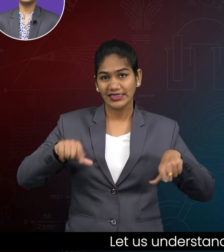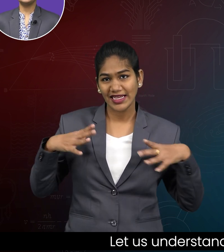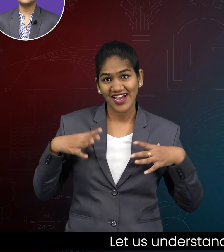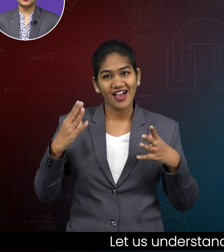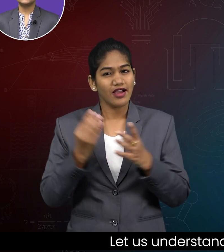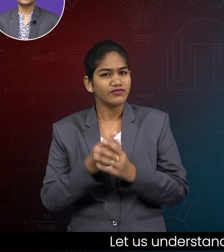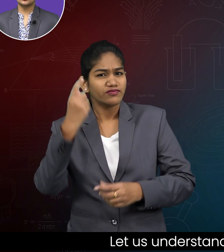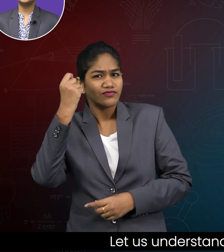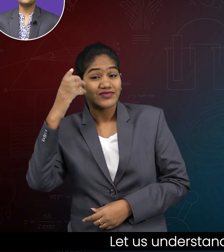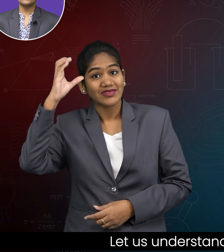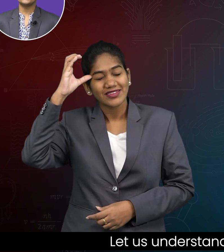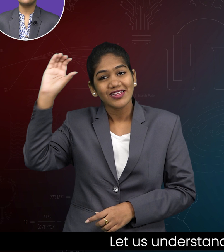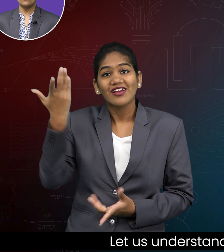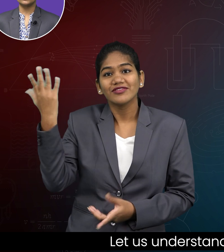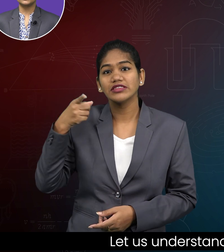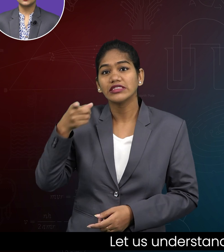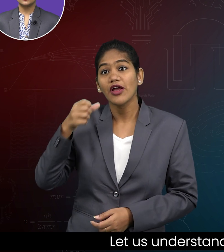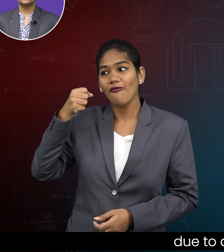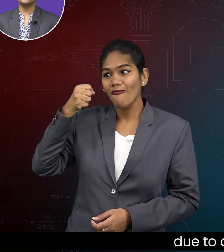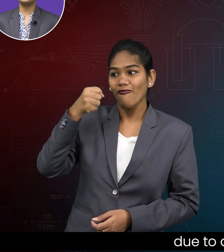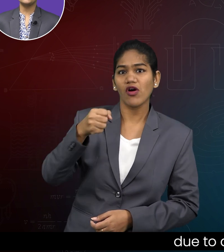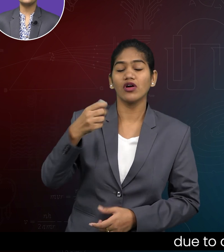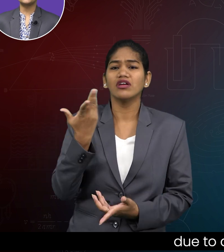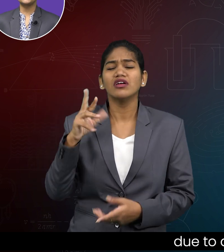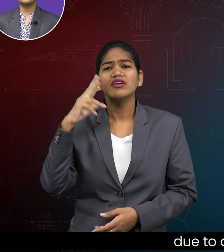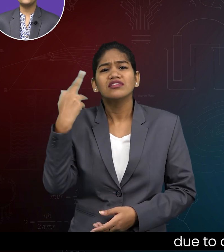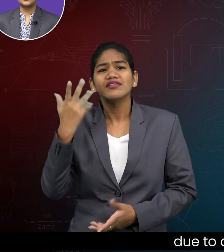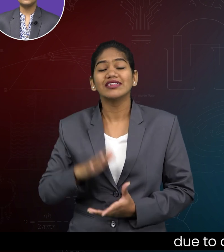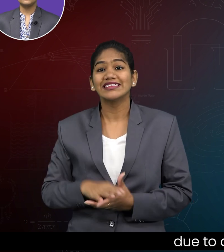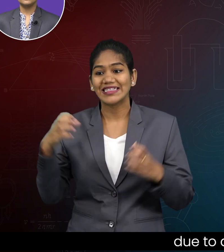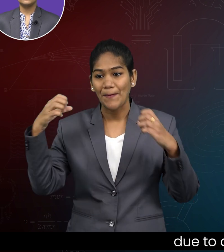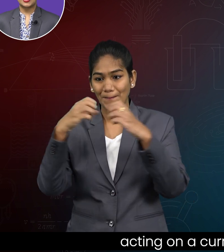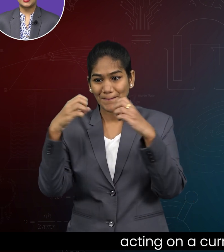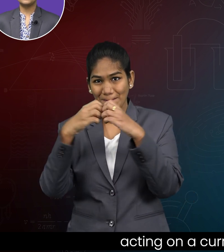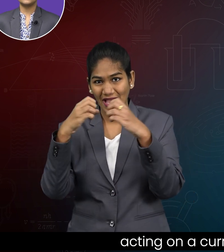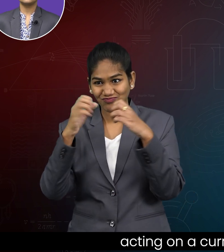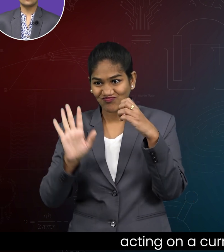Let us understand the concept of the force due to a magnetic field